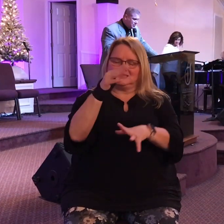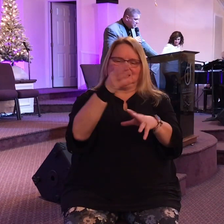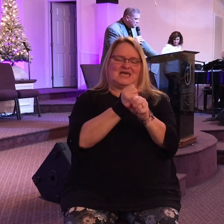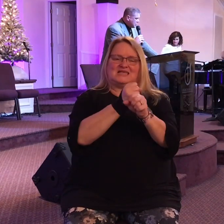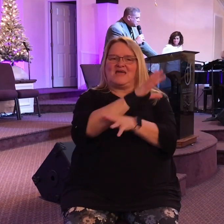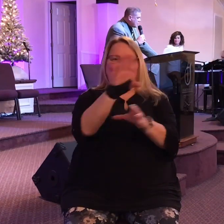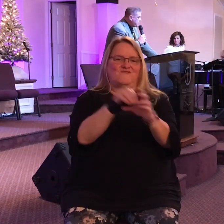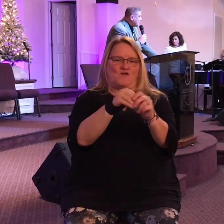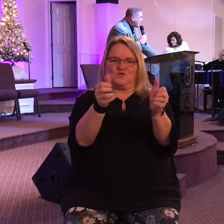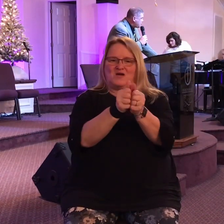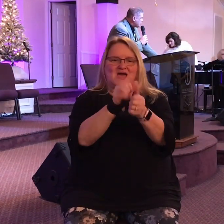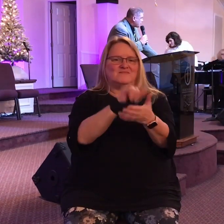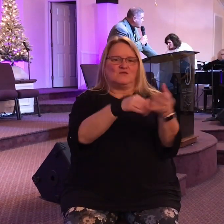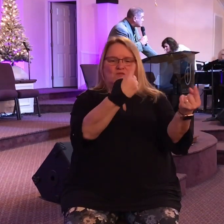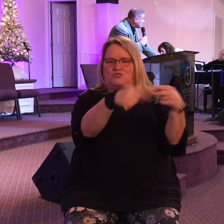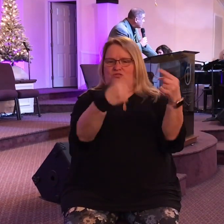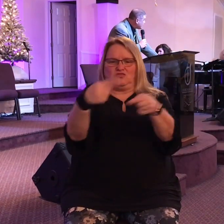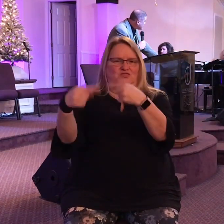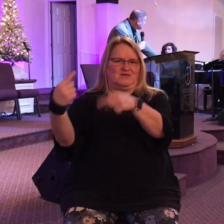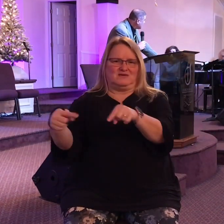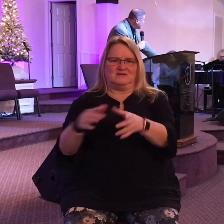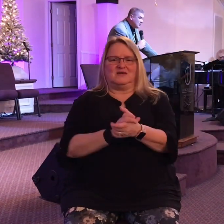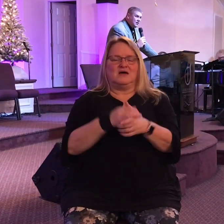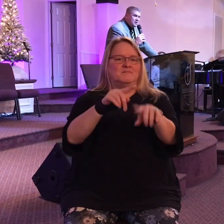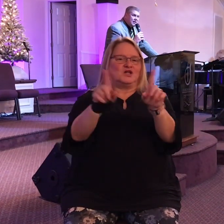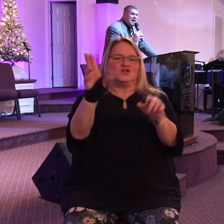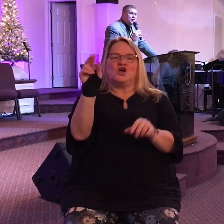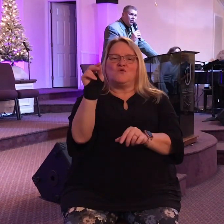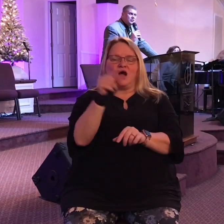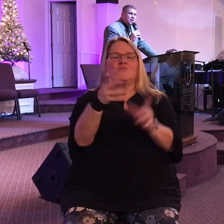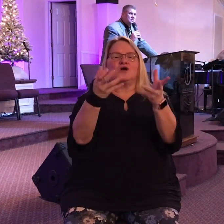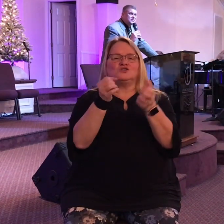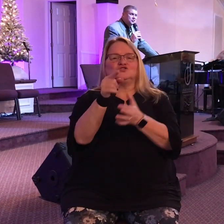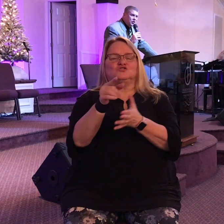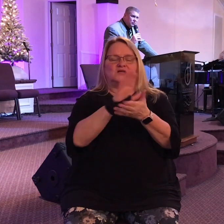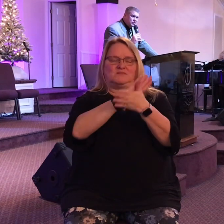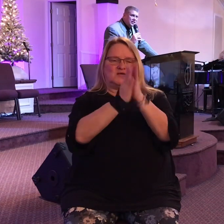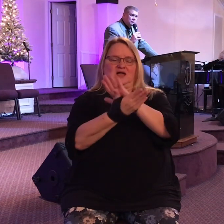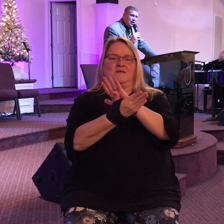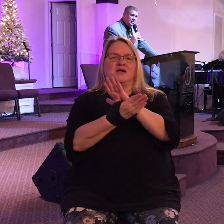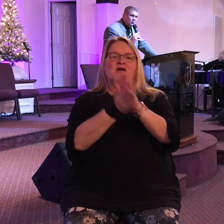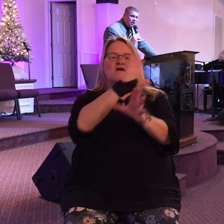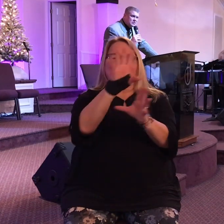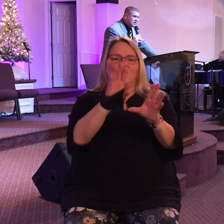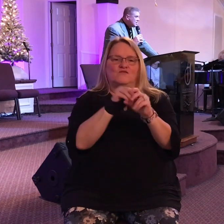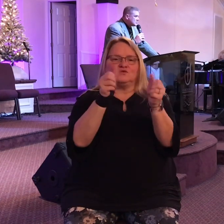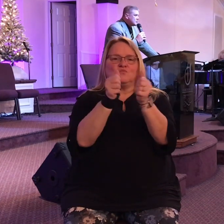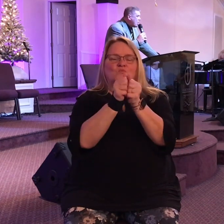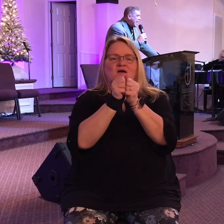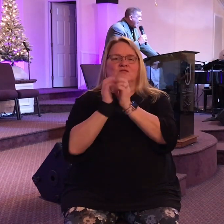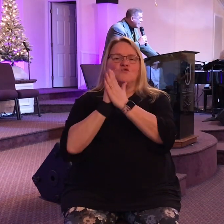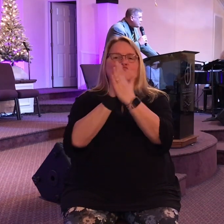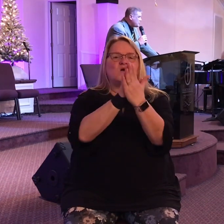division, but instead be an agent of reconciliation? Can I encourage us as a church and as a body of Christ